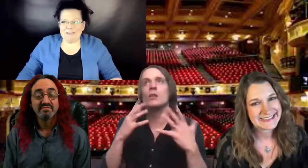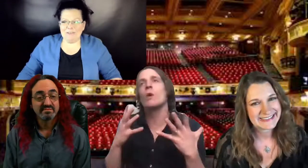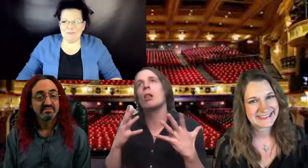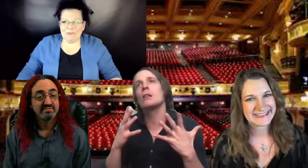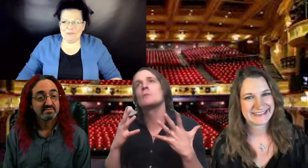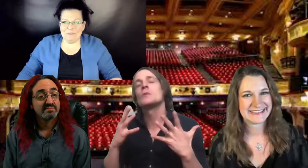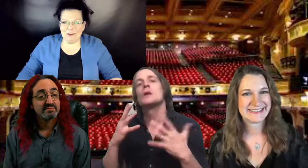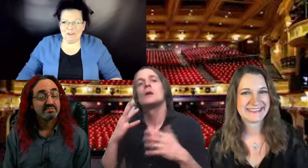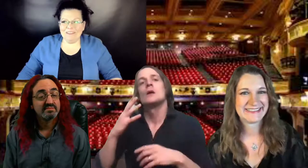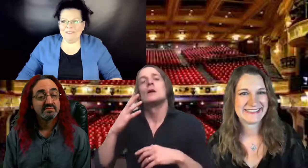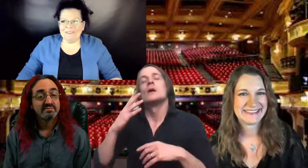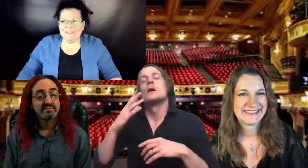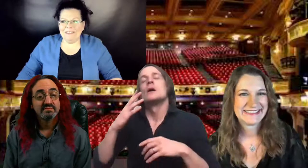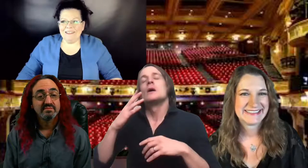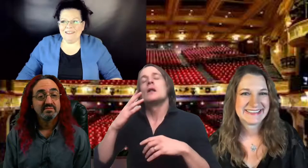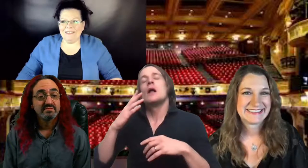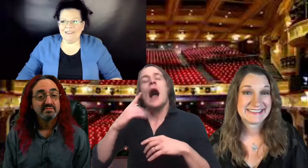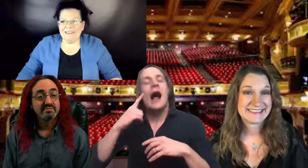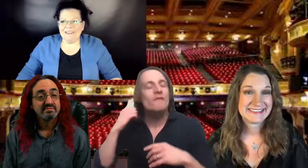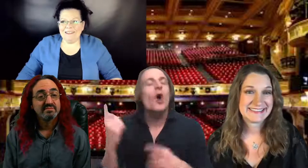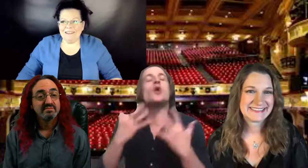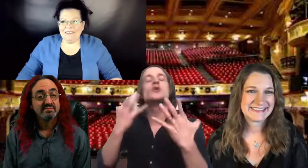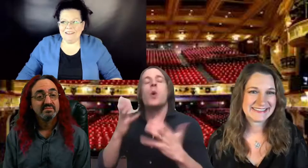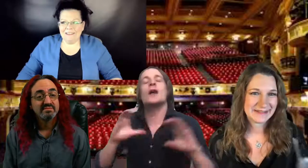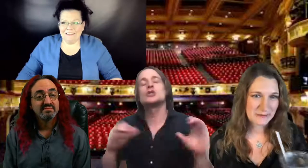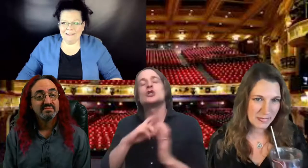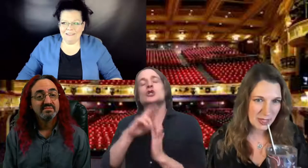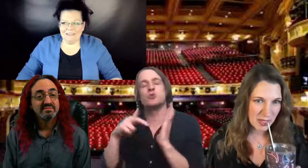Okay, so first of all,